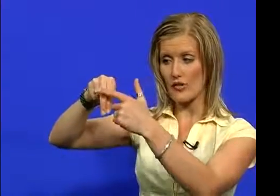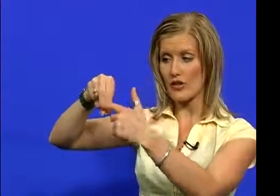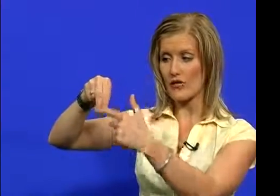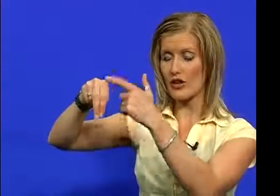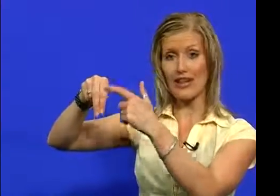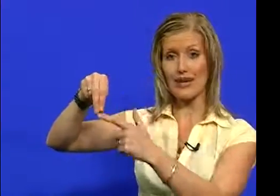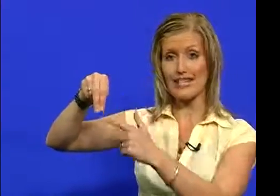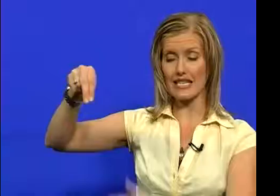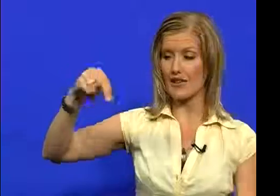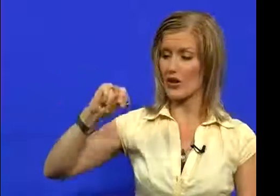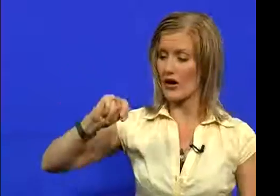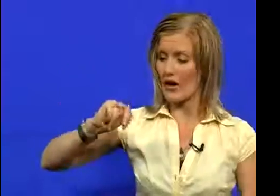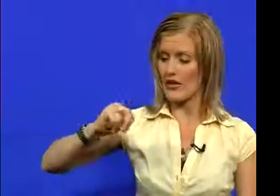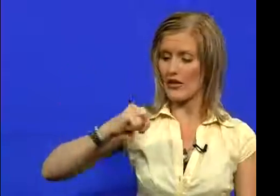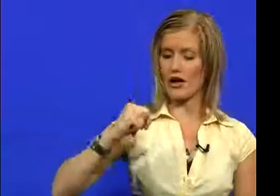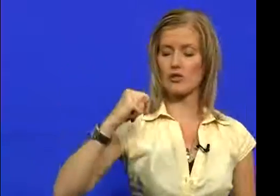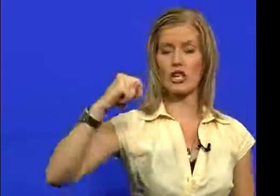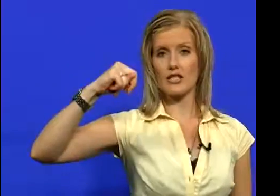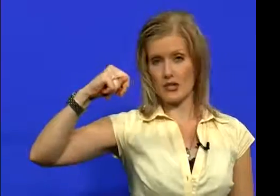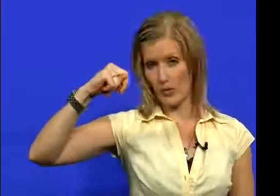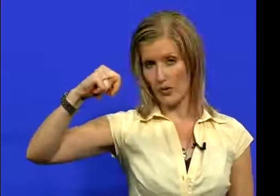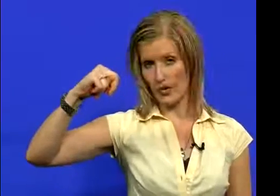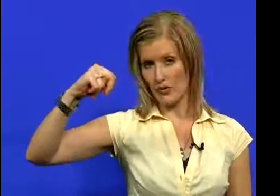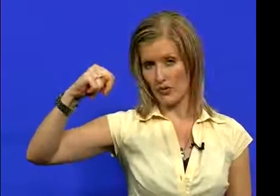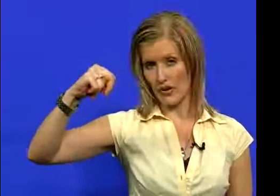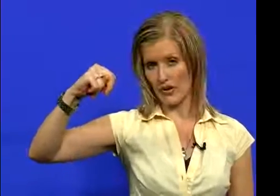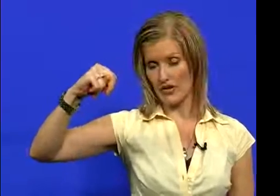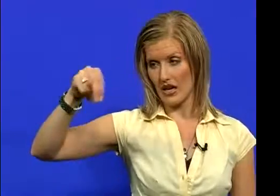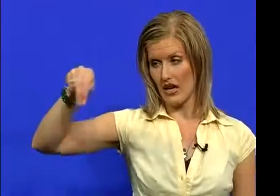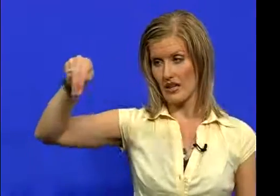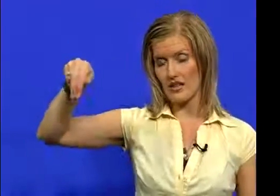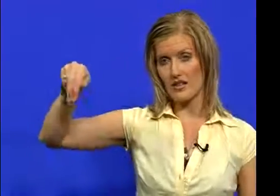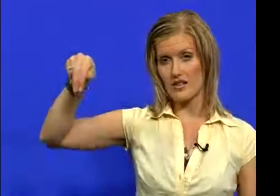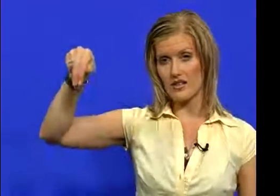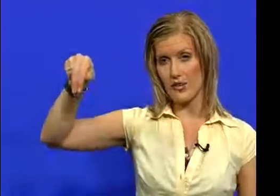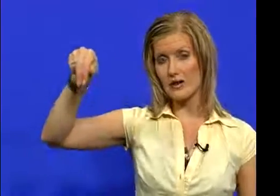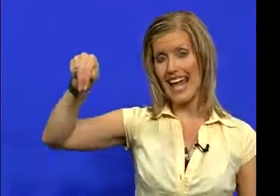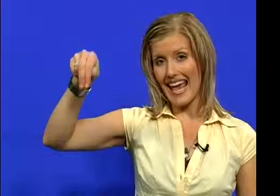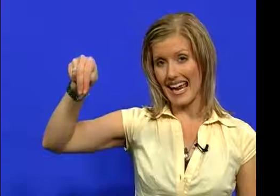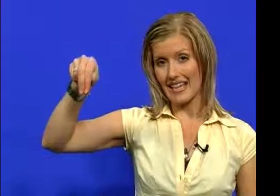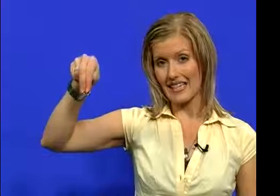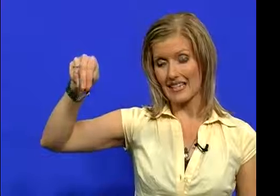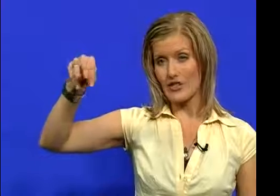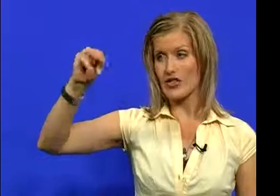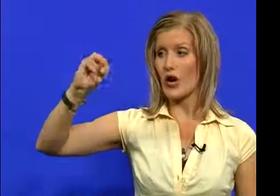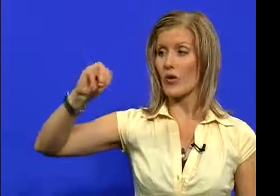middle finger and your index finger and the thumb just poking through there at the side. So we go to N. So